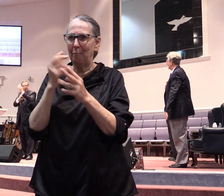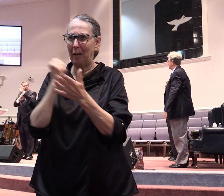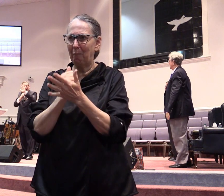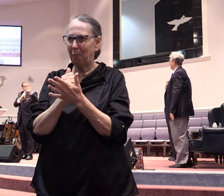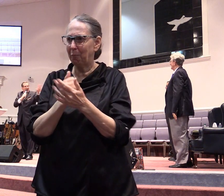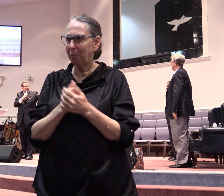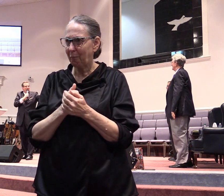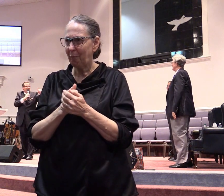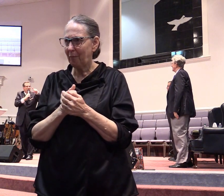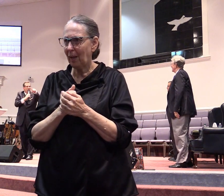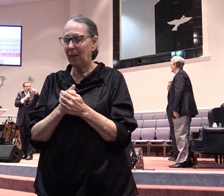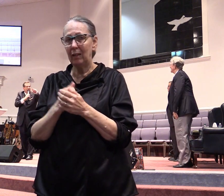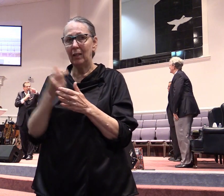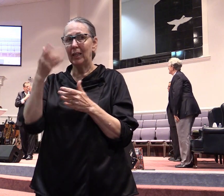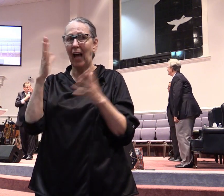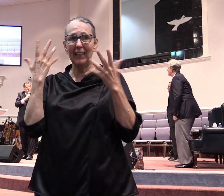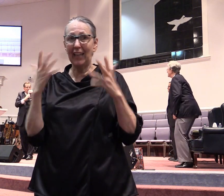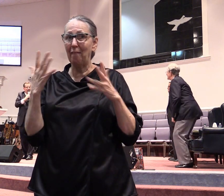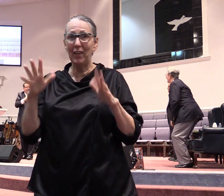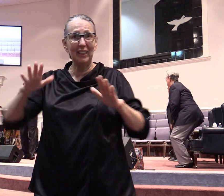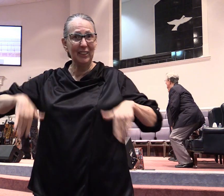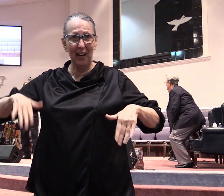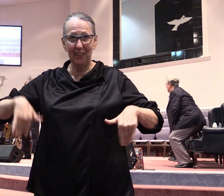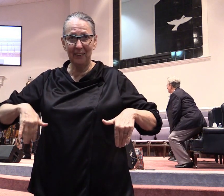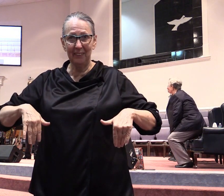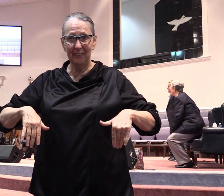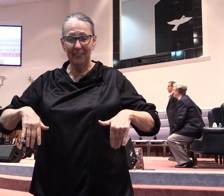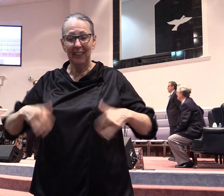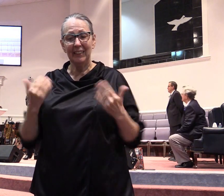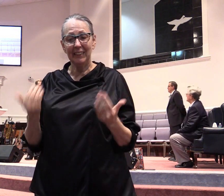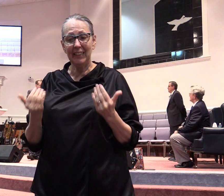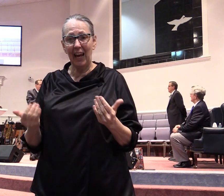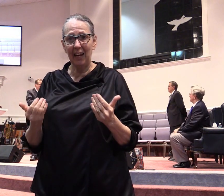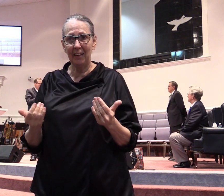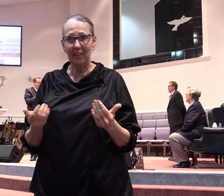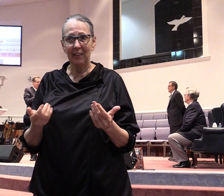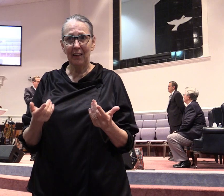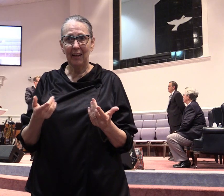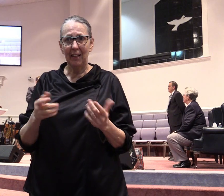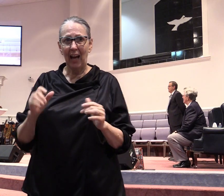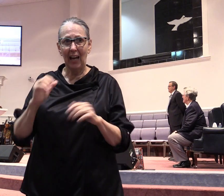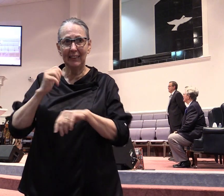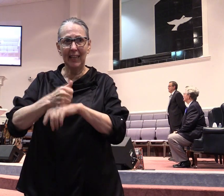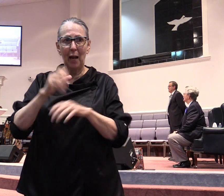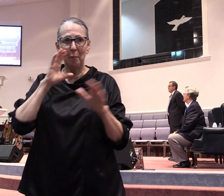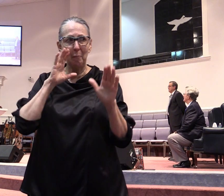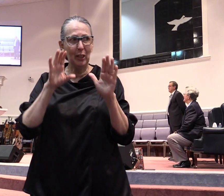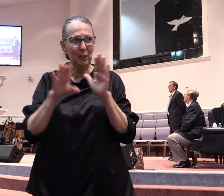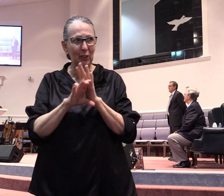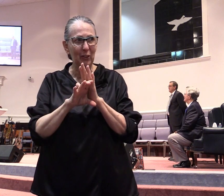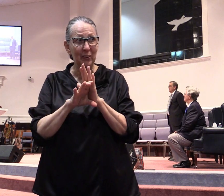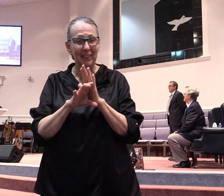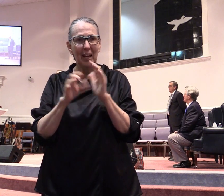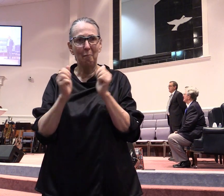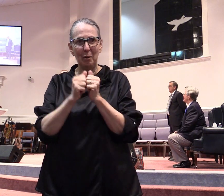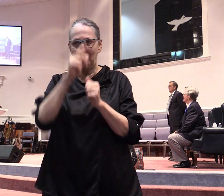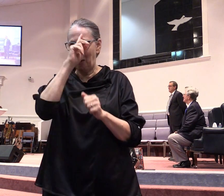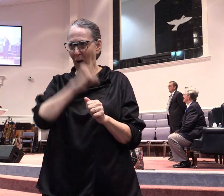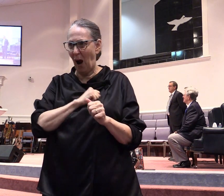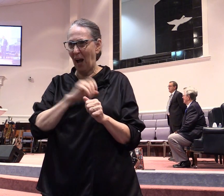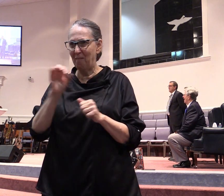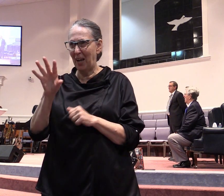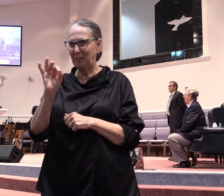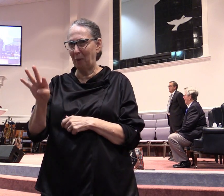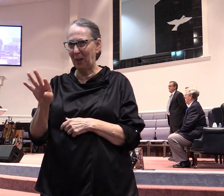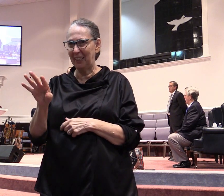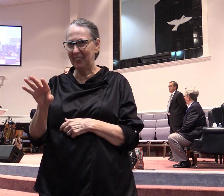Well, listen, I'm done. God's not through working yet. Well, listen, I'm done. Today, I posted a picture of me with Pastor Arnold on